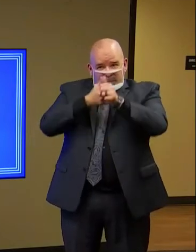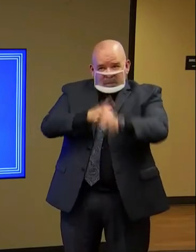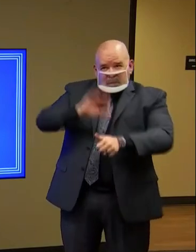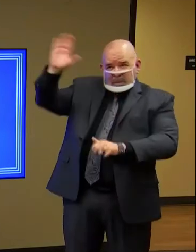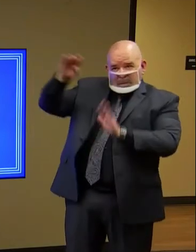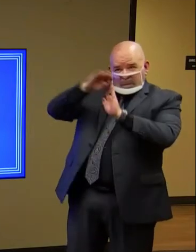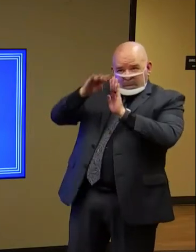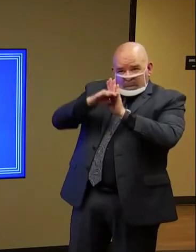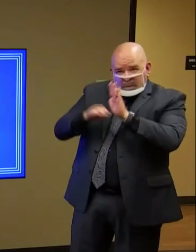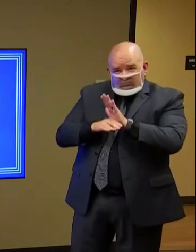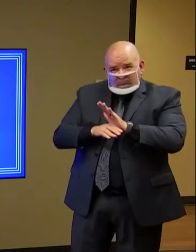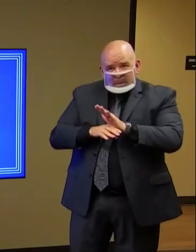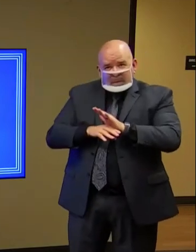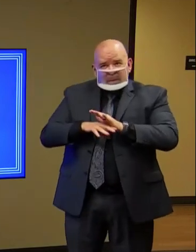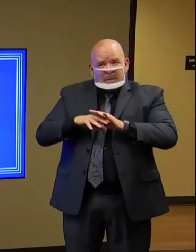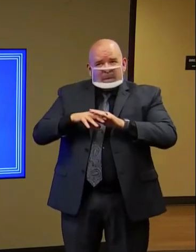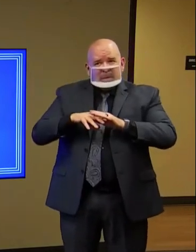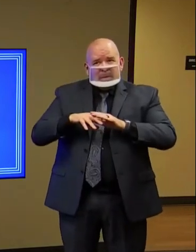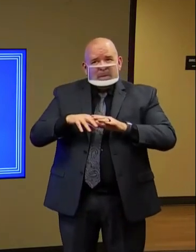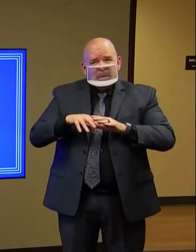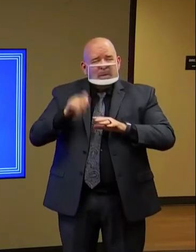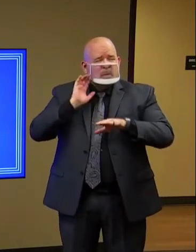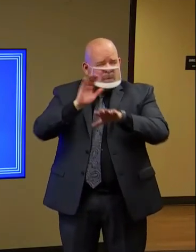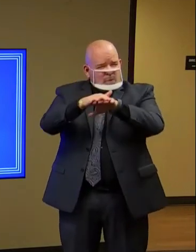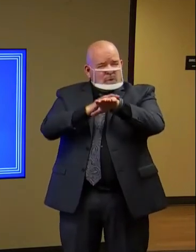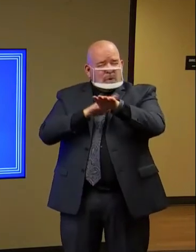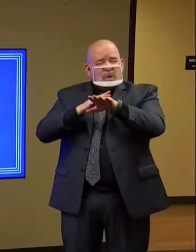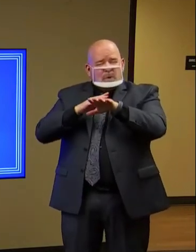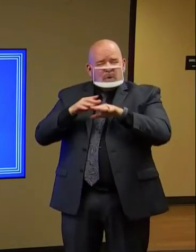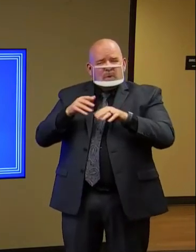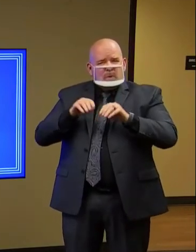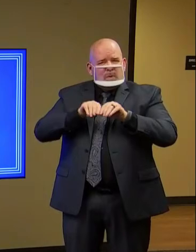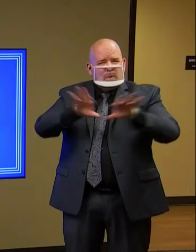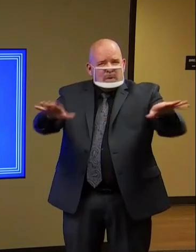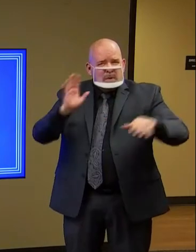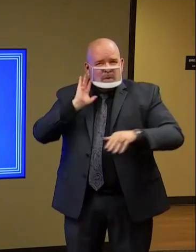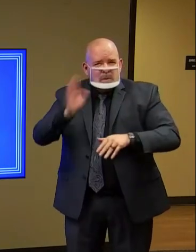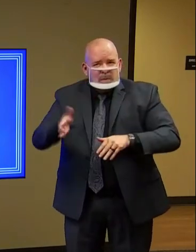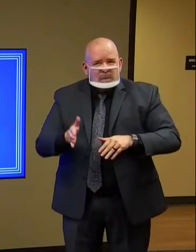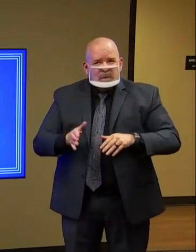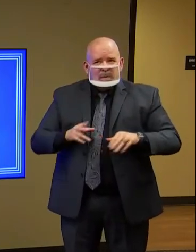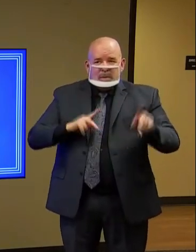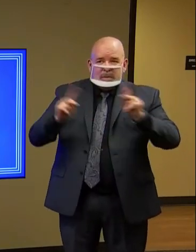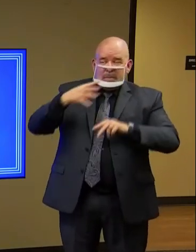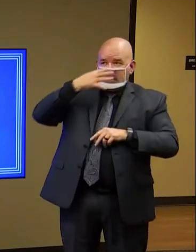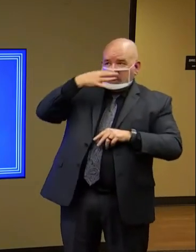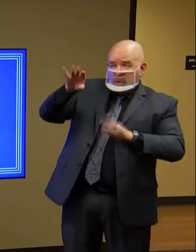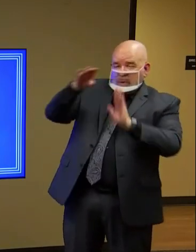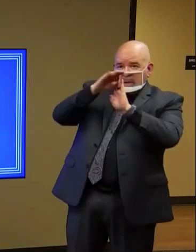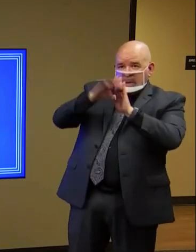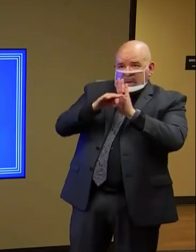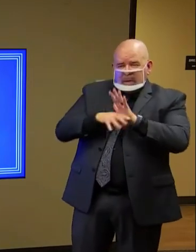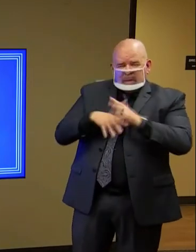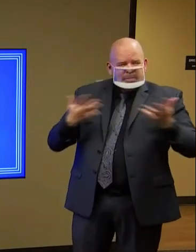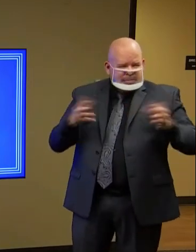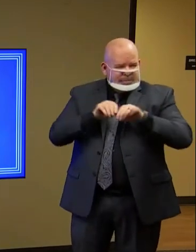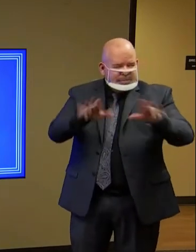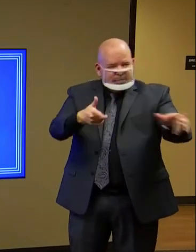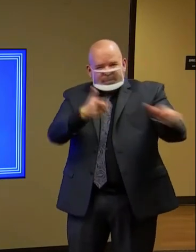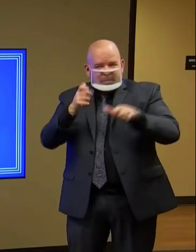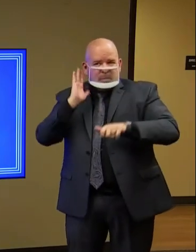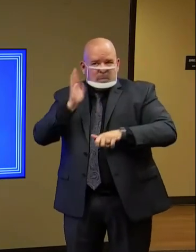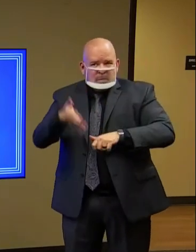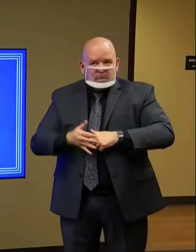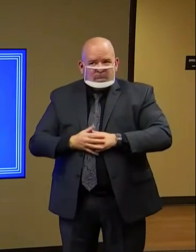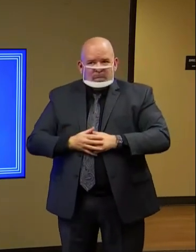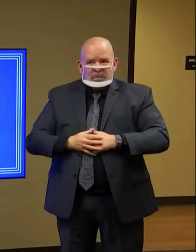spread. We know what to do. We just need to do it. Right, but if it wasn't Thanksgiving per se that's contributing to these record high